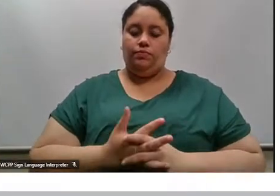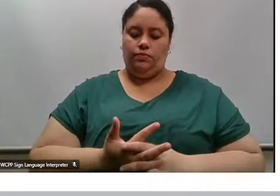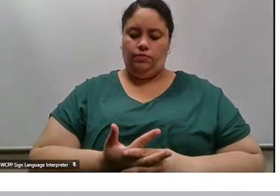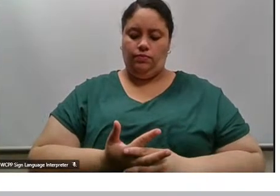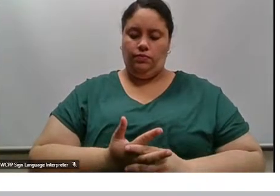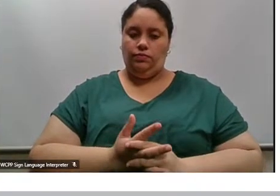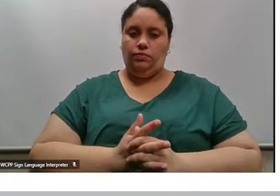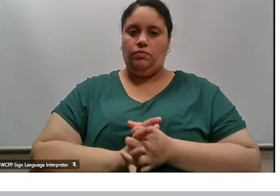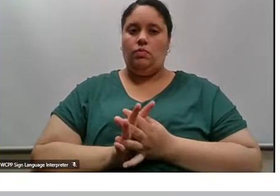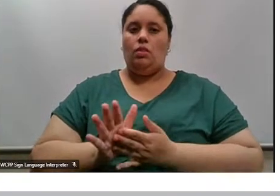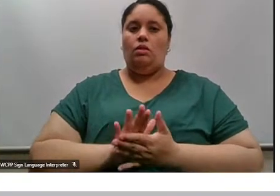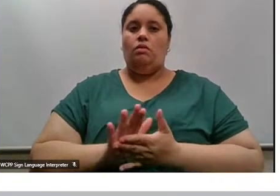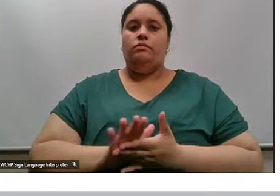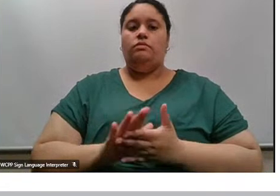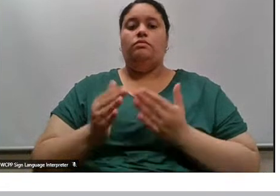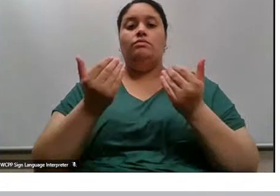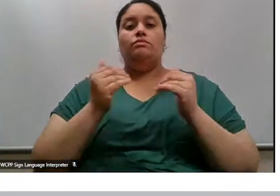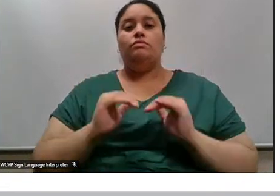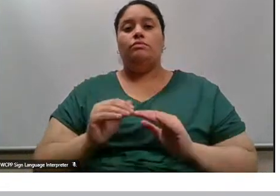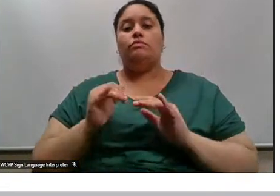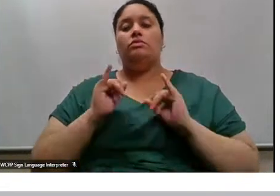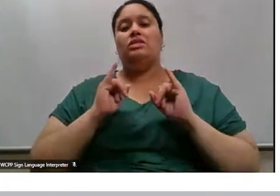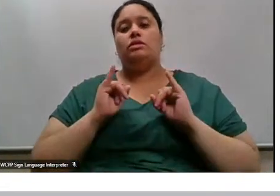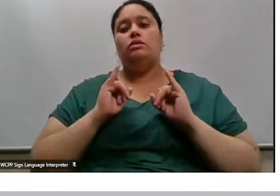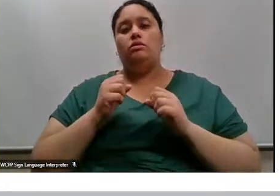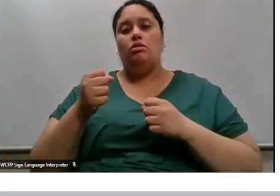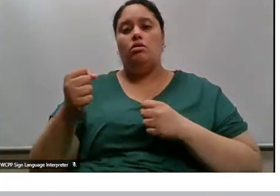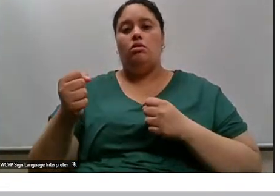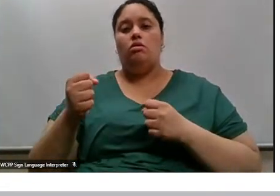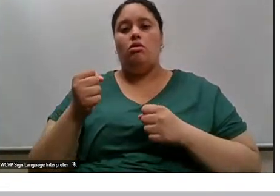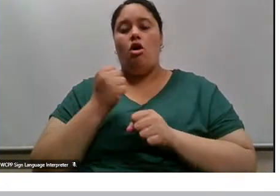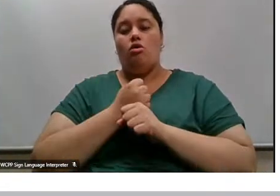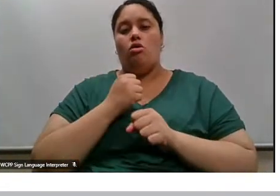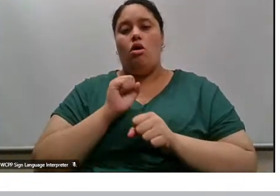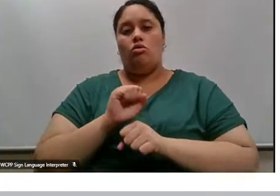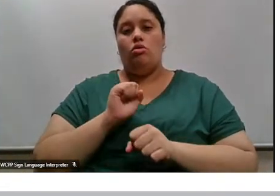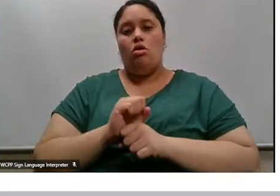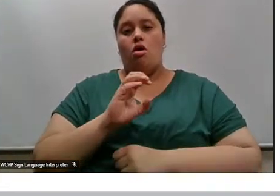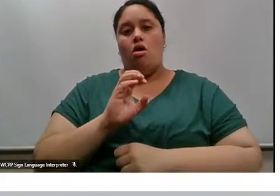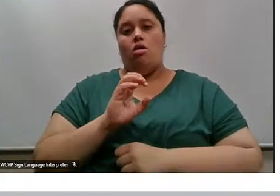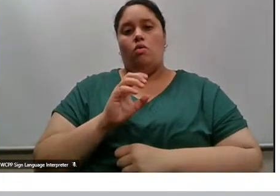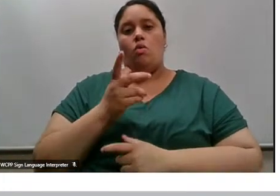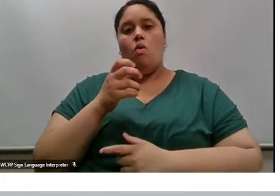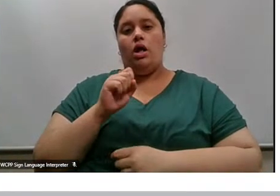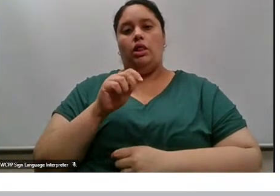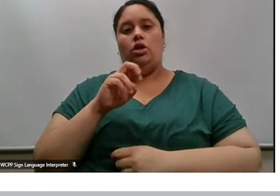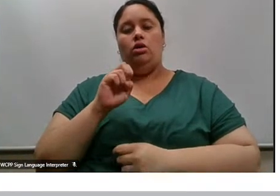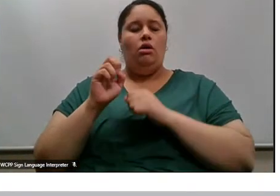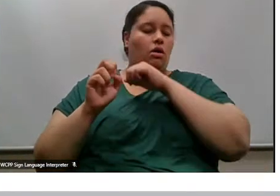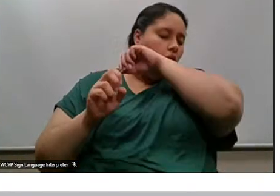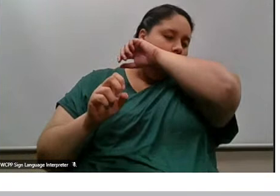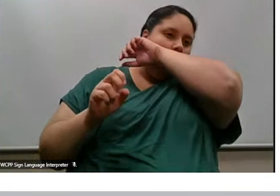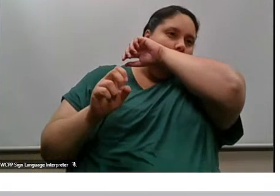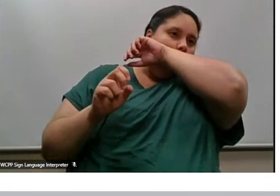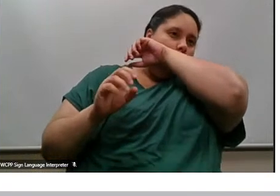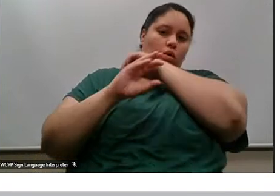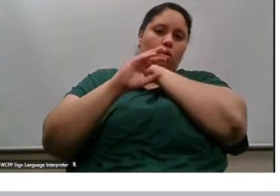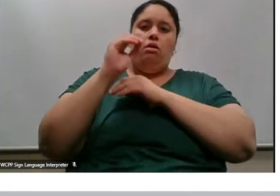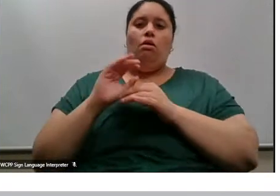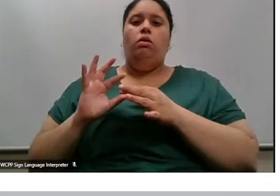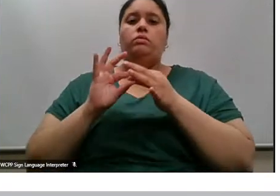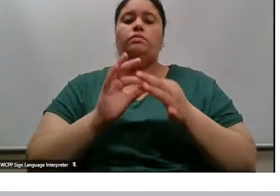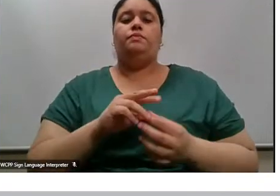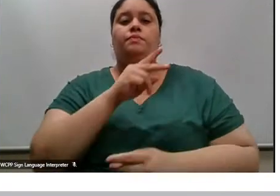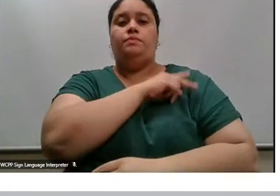of the critical occupation or the attrition rate, that is linked to security